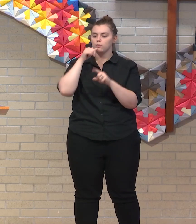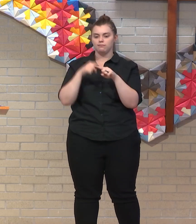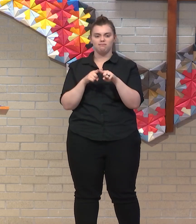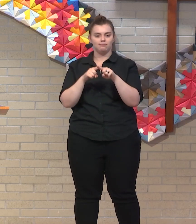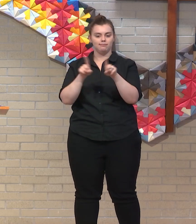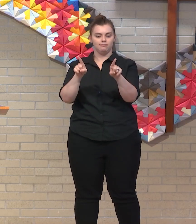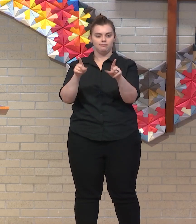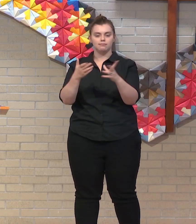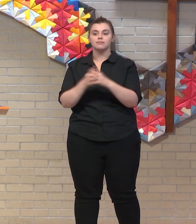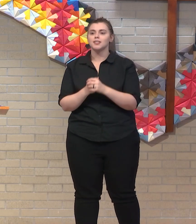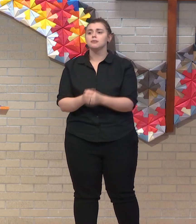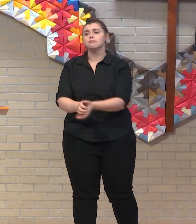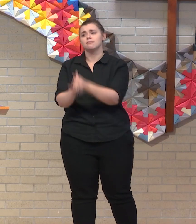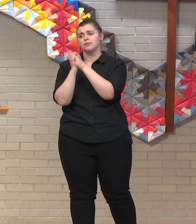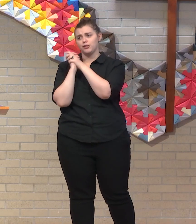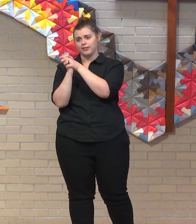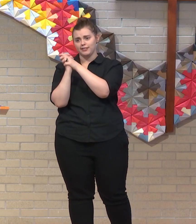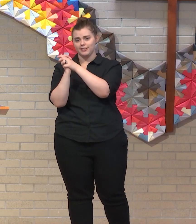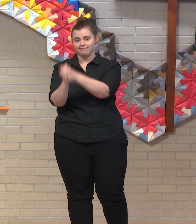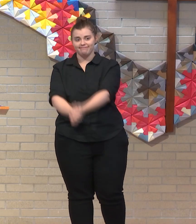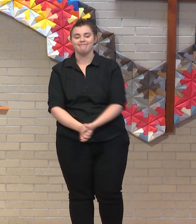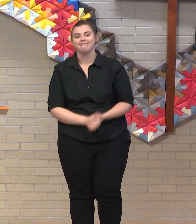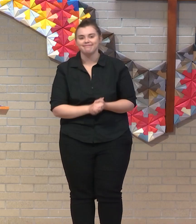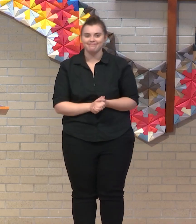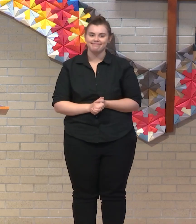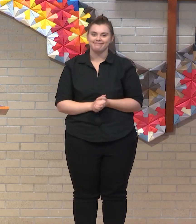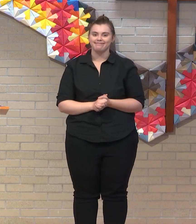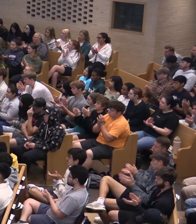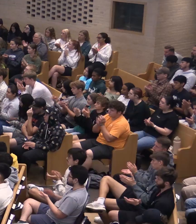different?" Congratulations, Jakira.